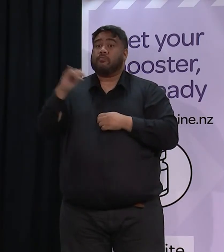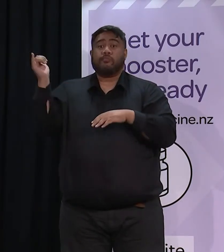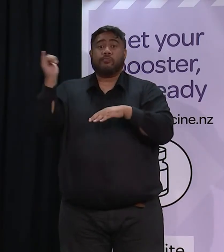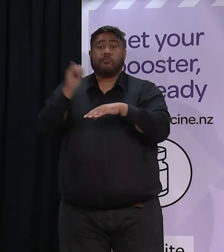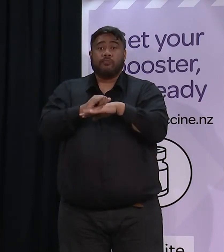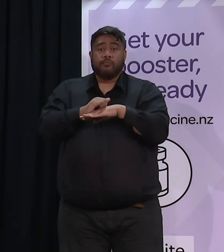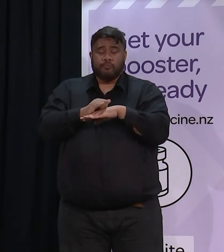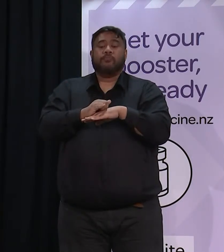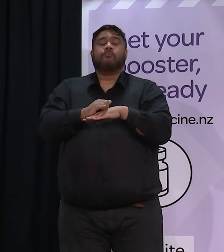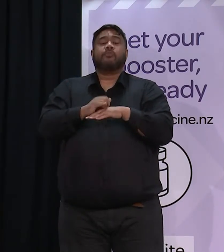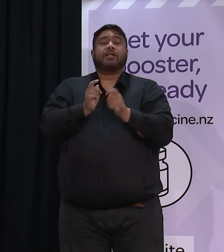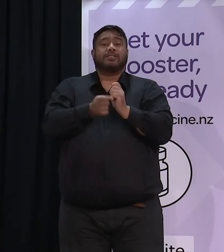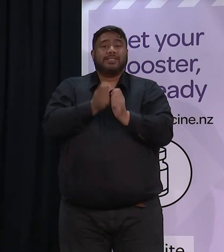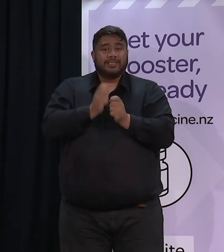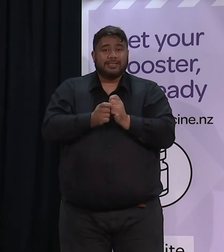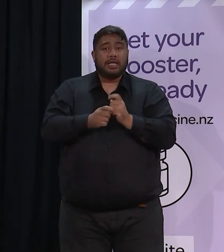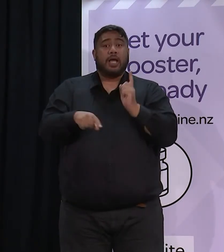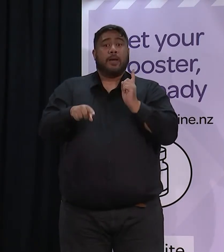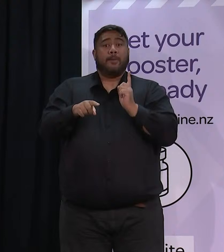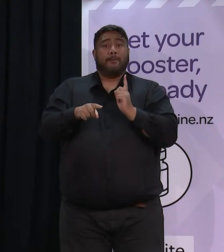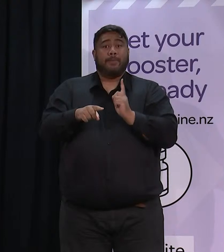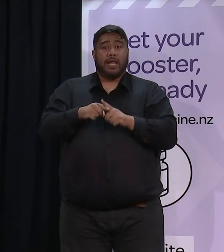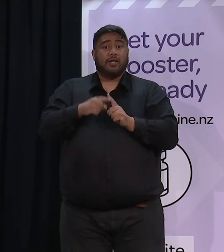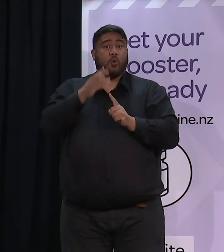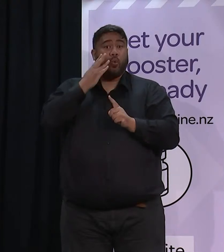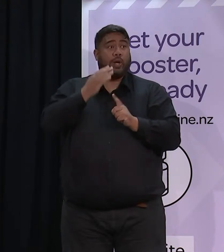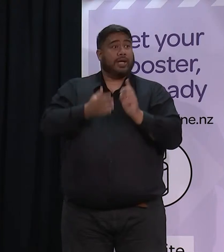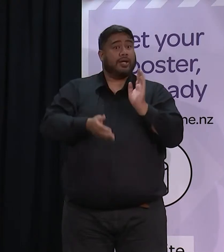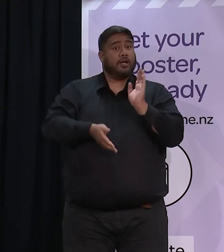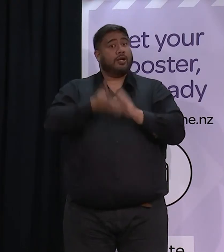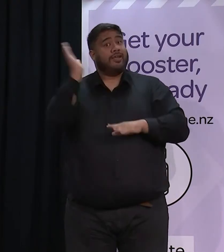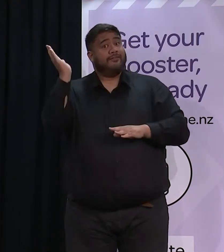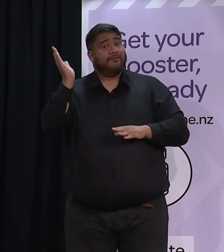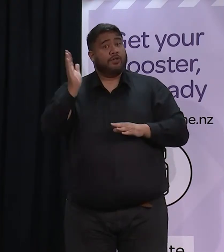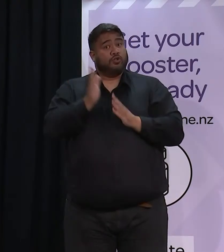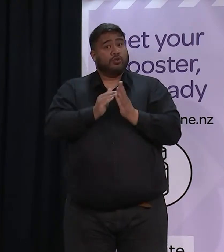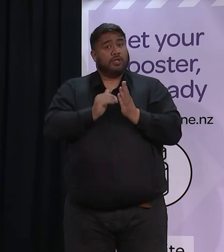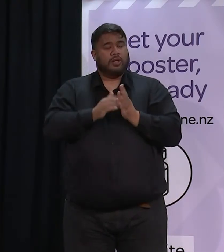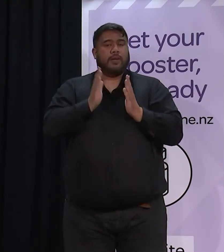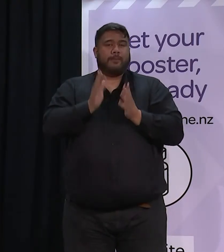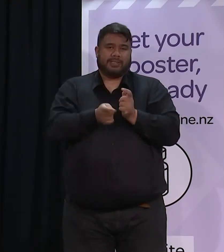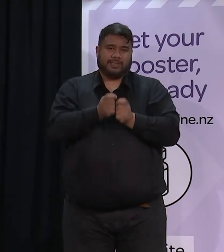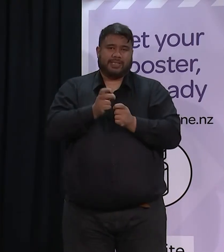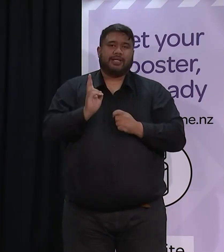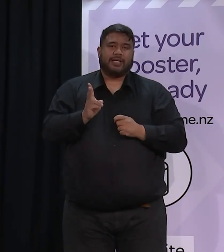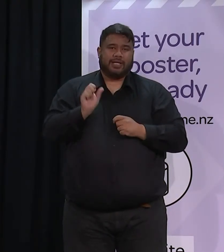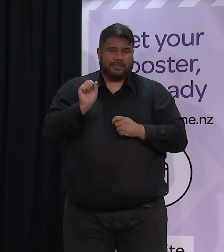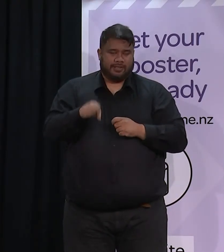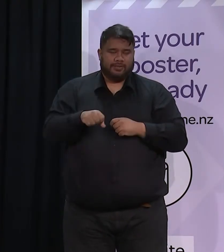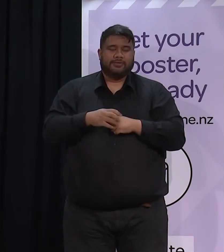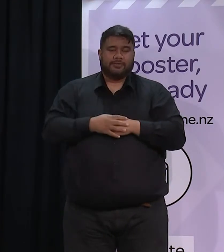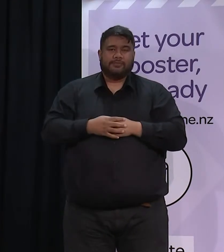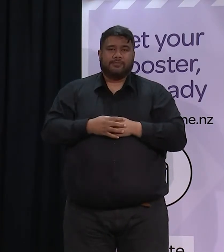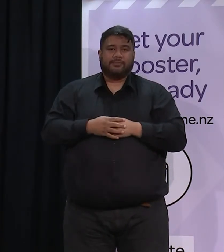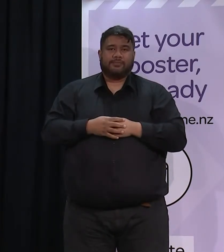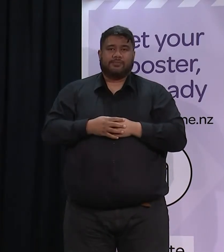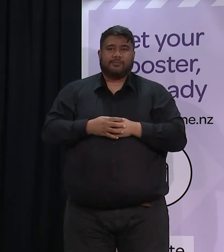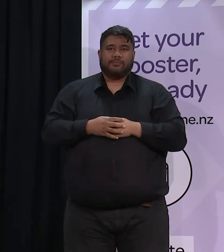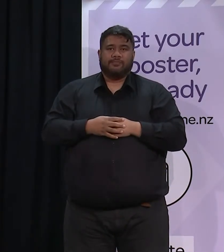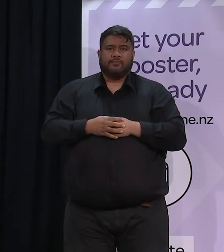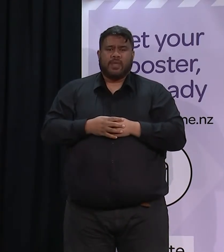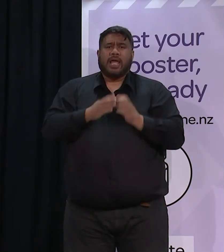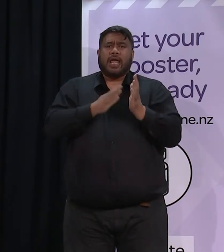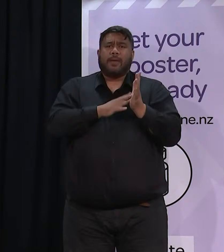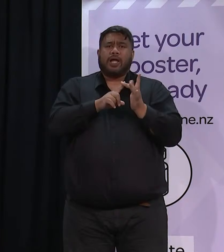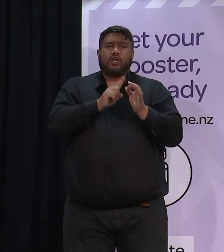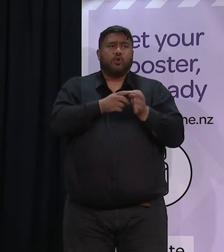required to undertake a pre-departure test before they get on a plane. Our managed isolation facilities